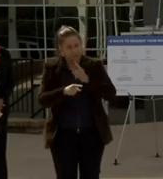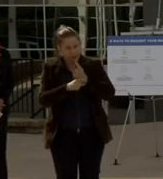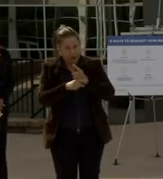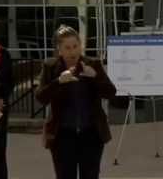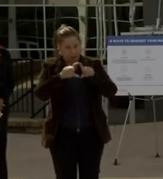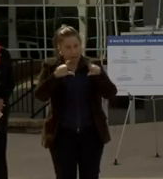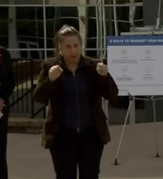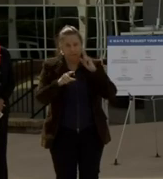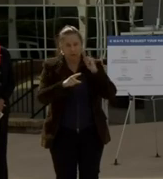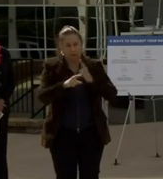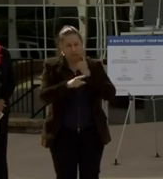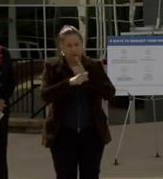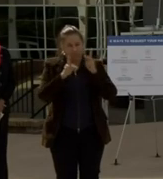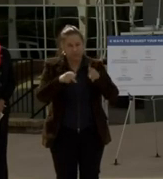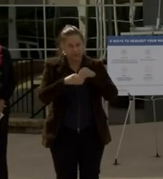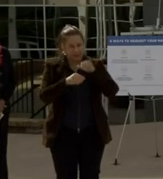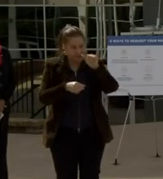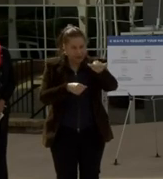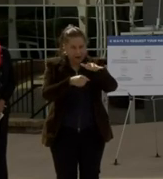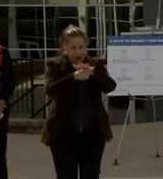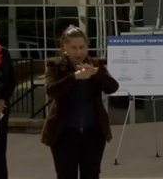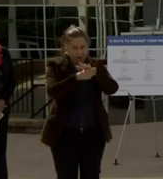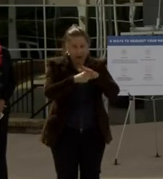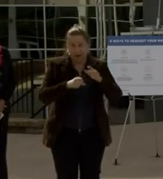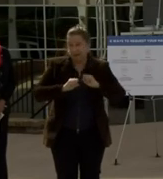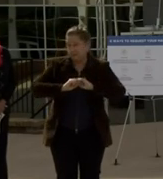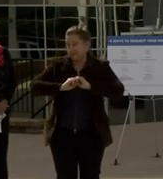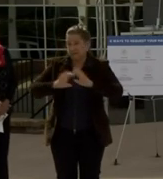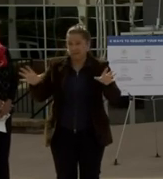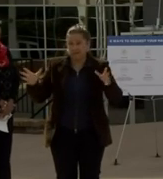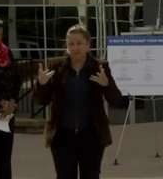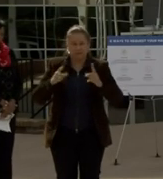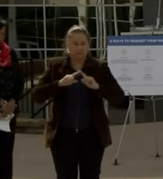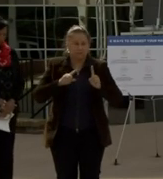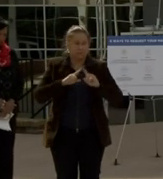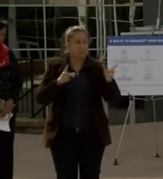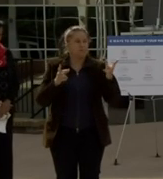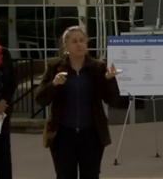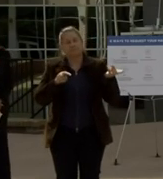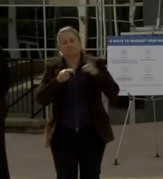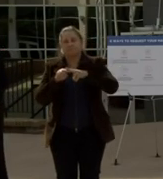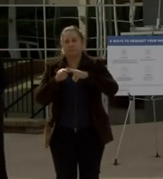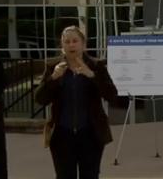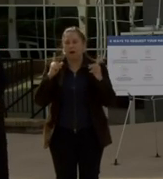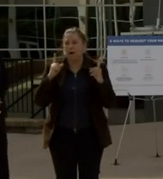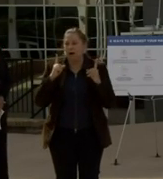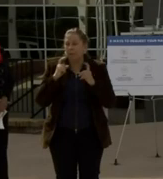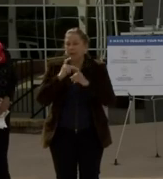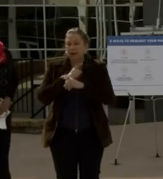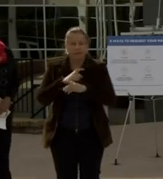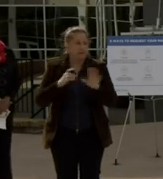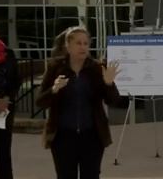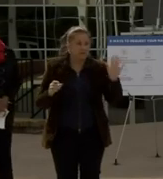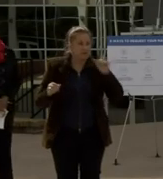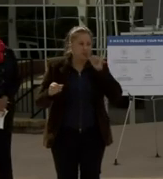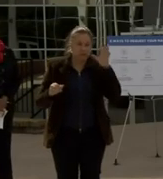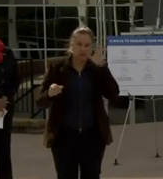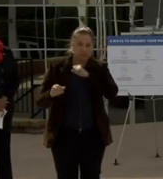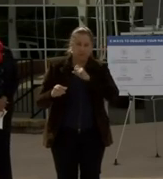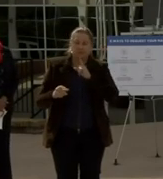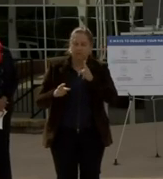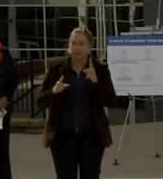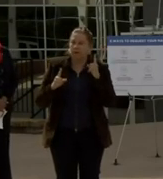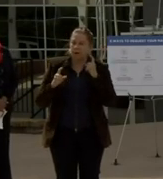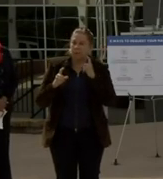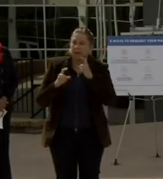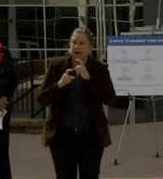registered voters is a lot more complex process than one would think. And every jurisdiction that actually does